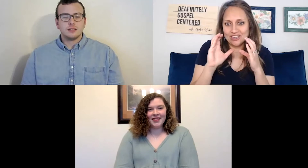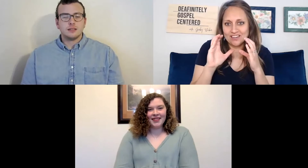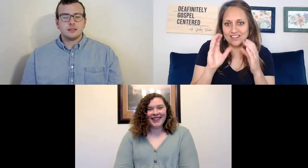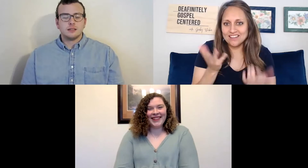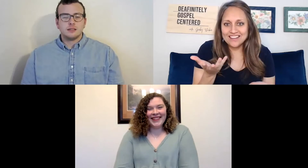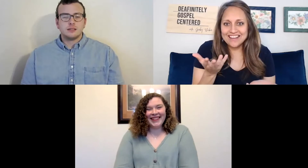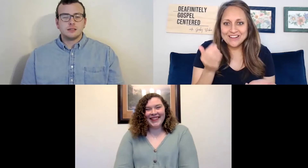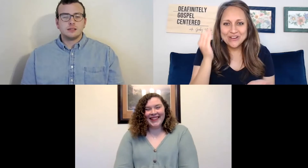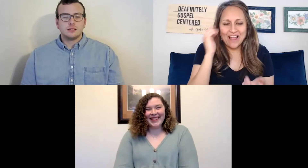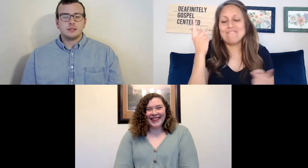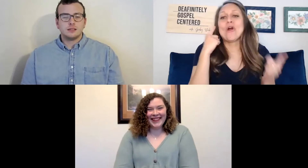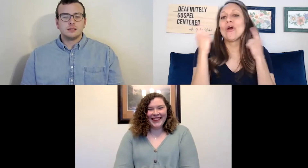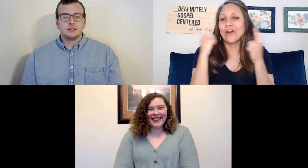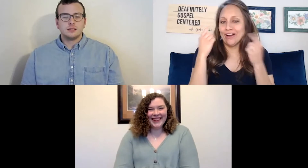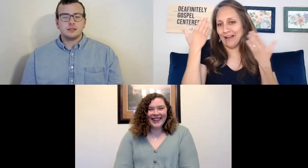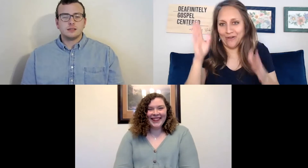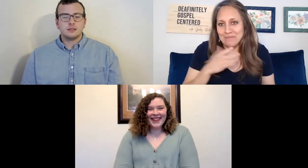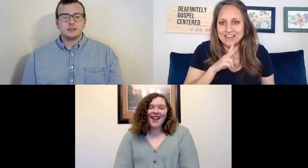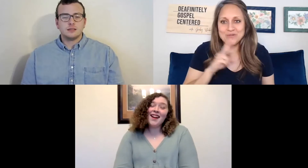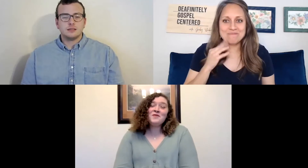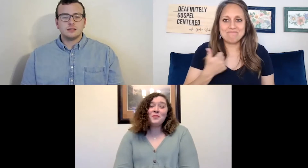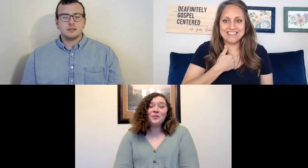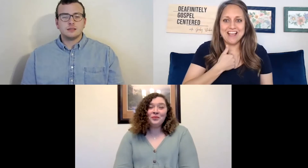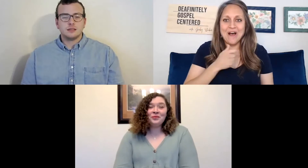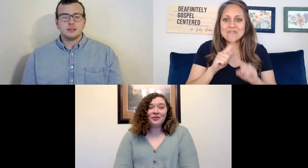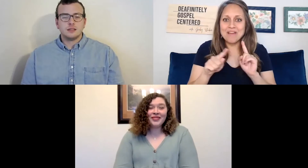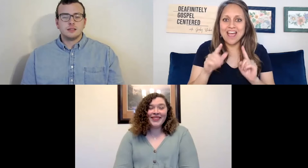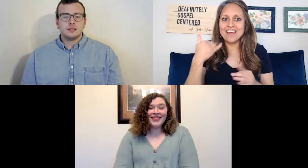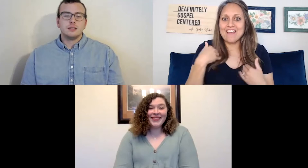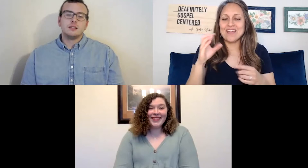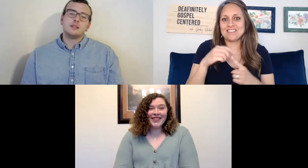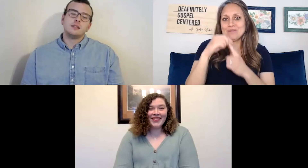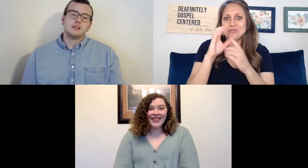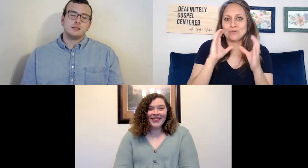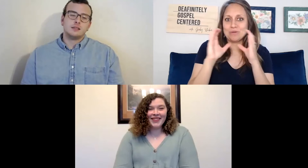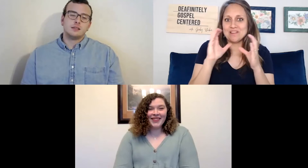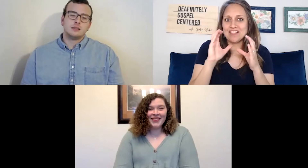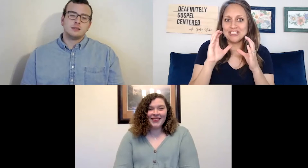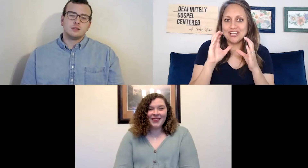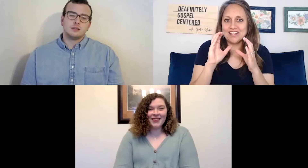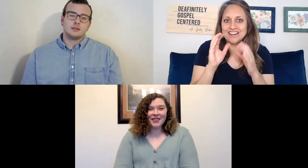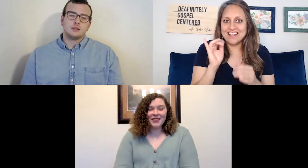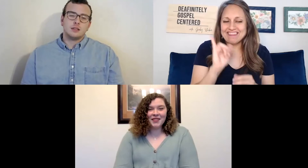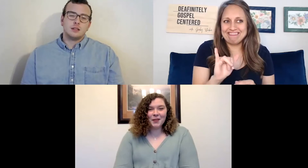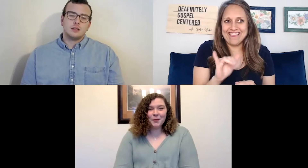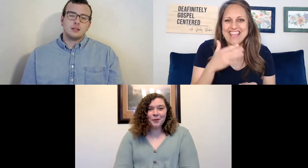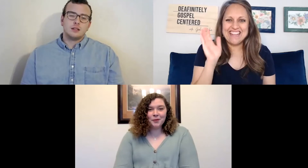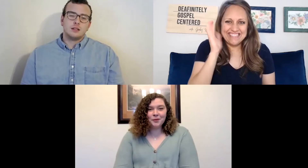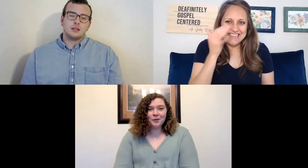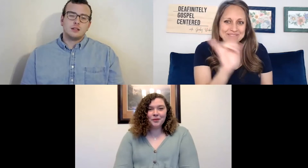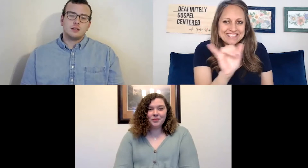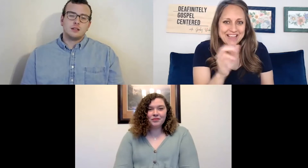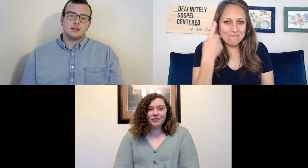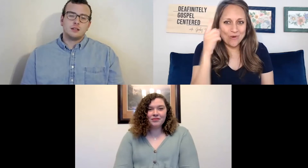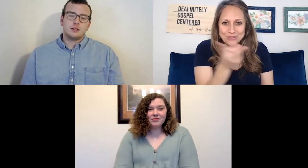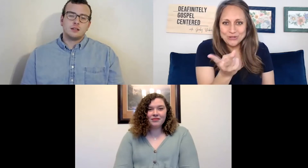twins, being able to communicate in a very unique way. I've heard, I'm not a twin myself, but that's just such a unique